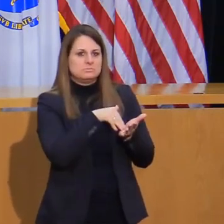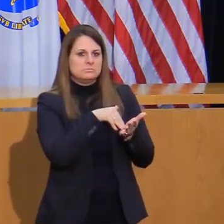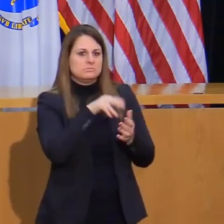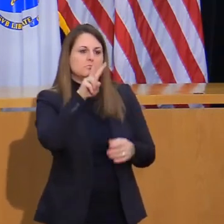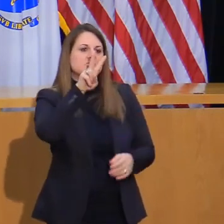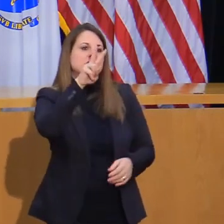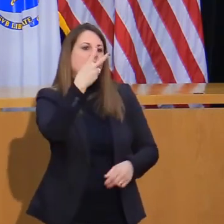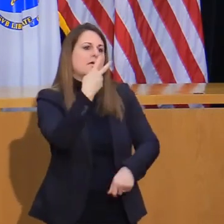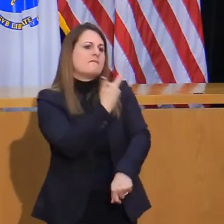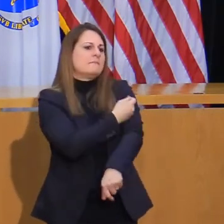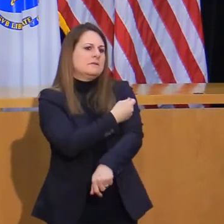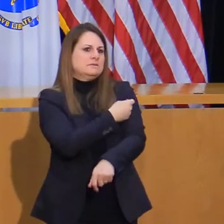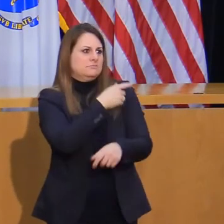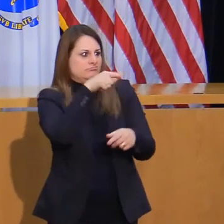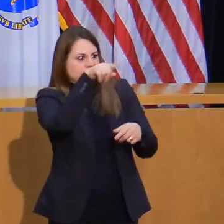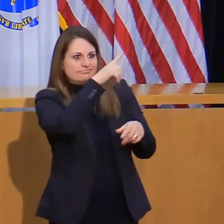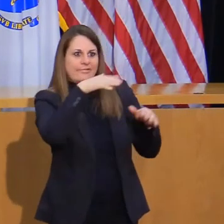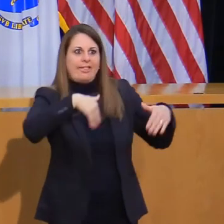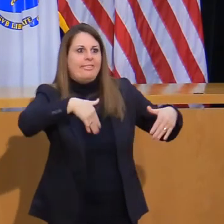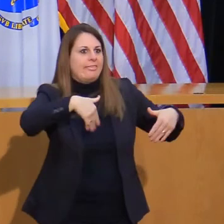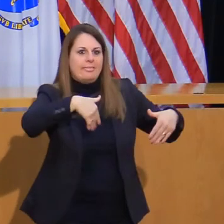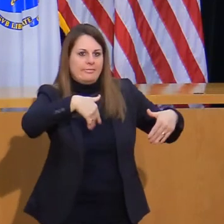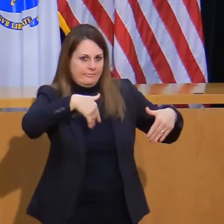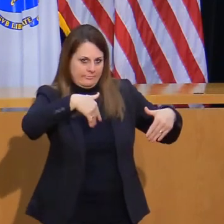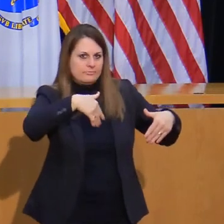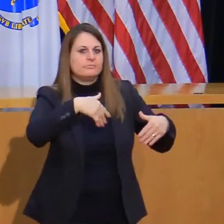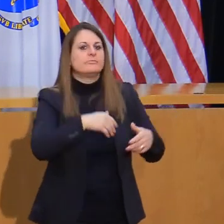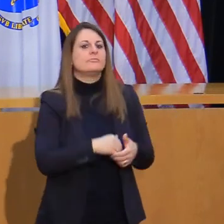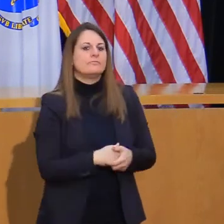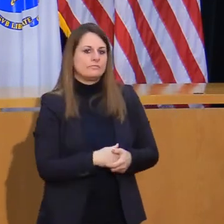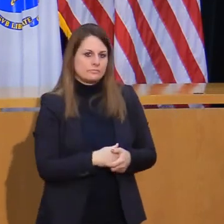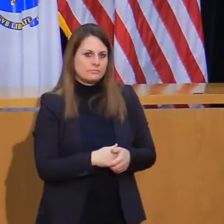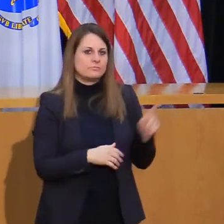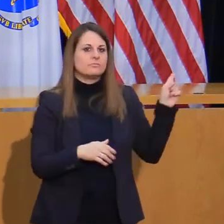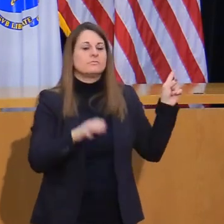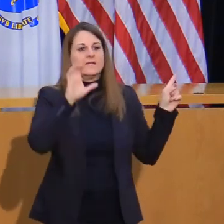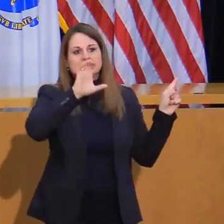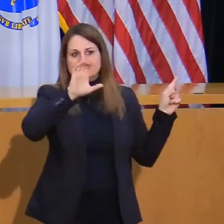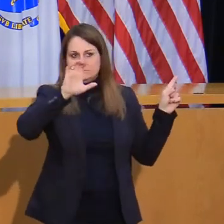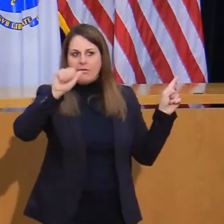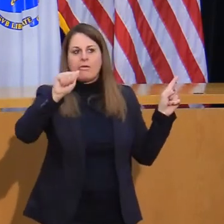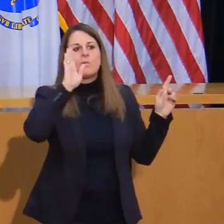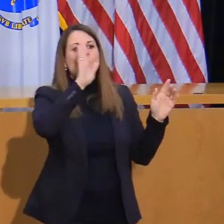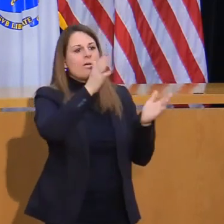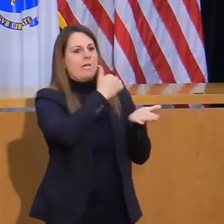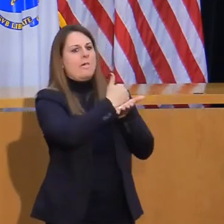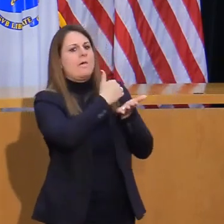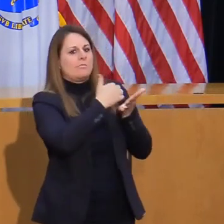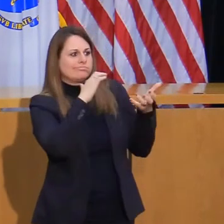of health as well as from Commonwealth Care Alliance, and we'll start to roll out the J&J.